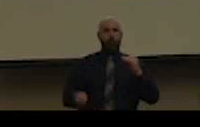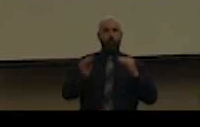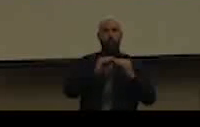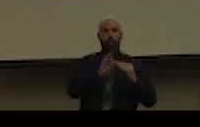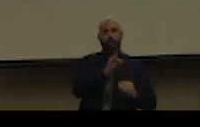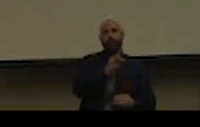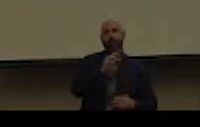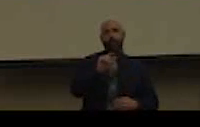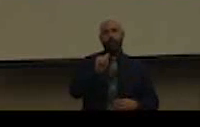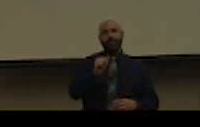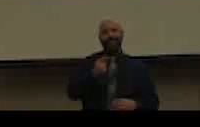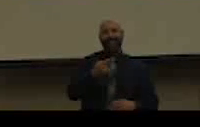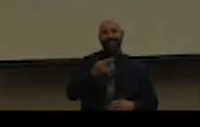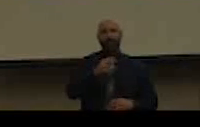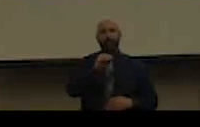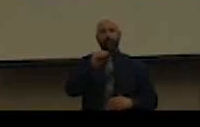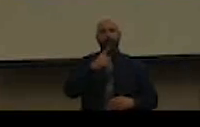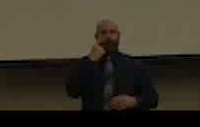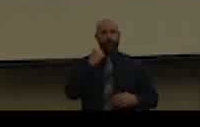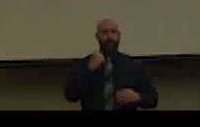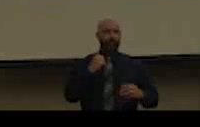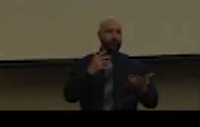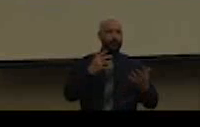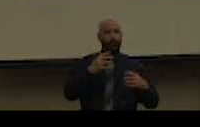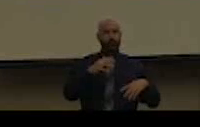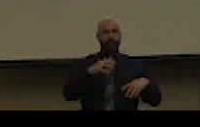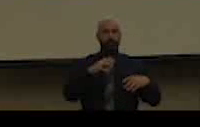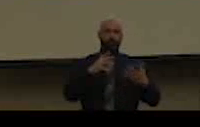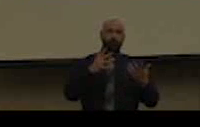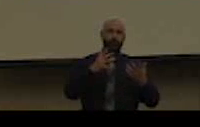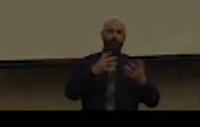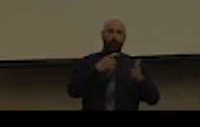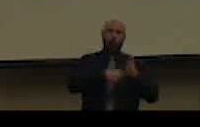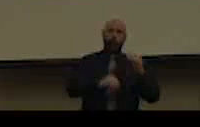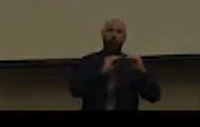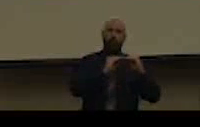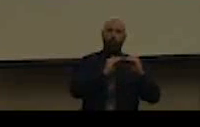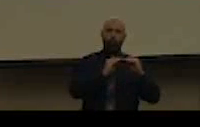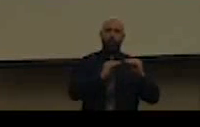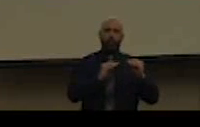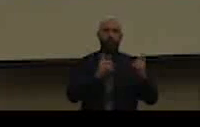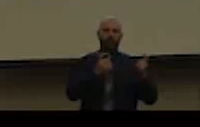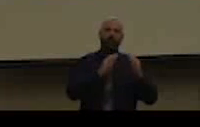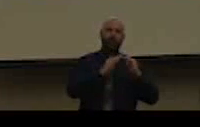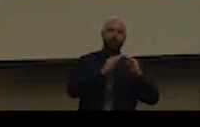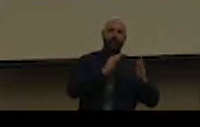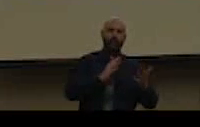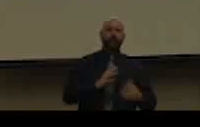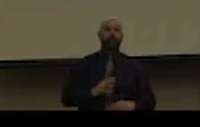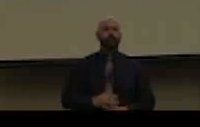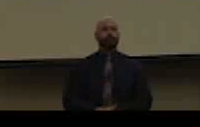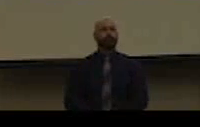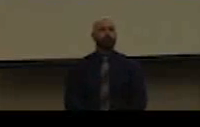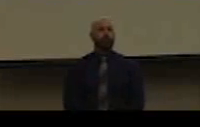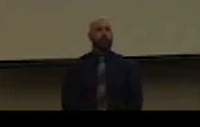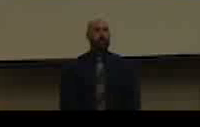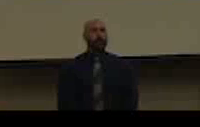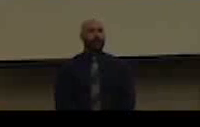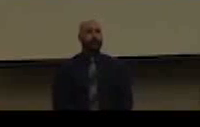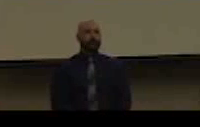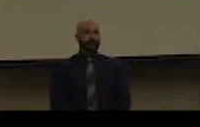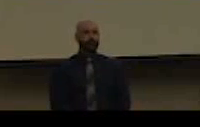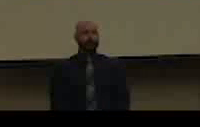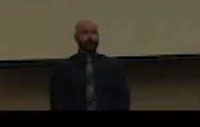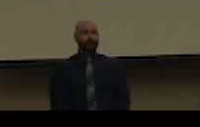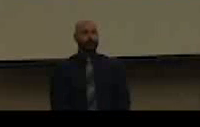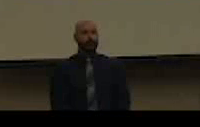are just bigger and it costs more, right? So one of the things that we have not done yet, but that we were also studying, is what would it